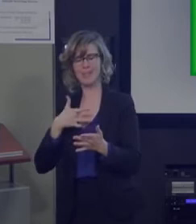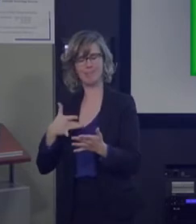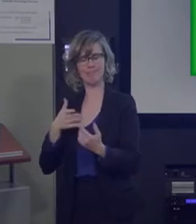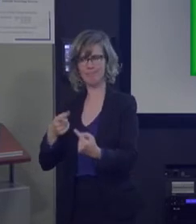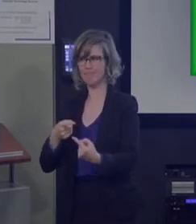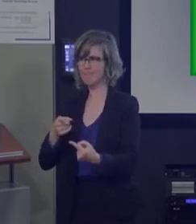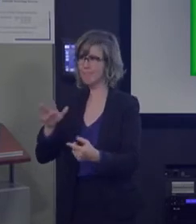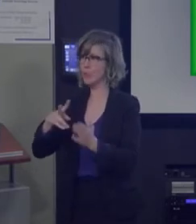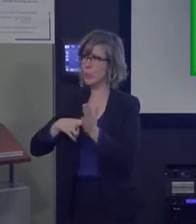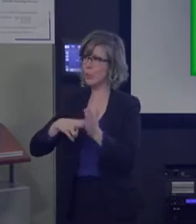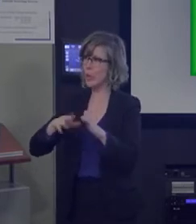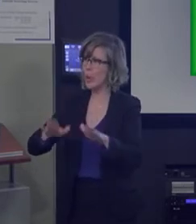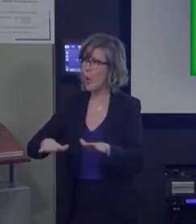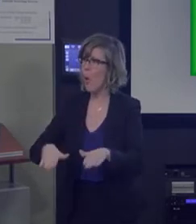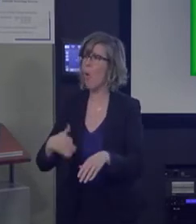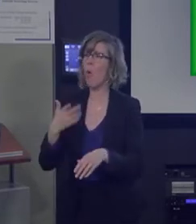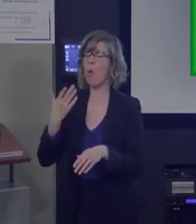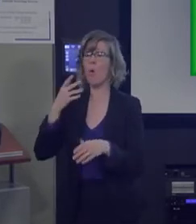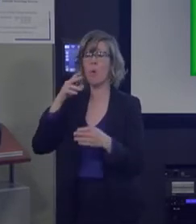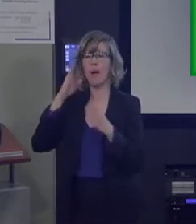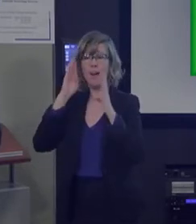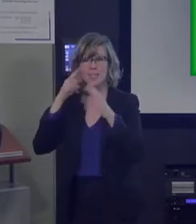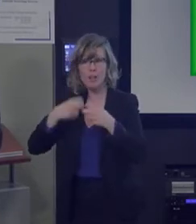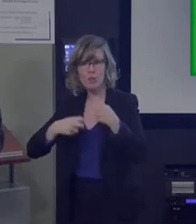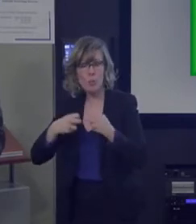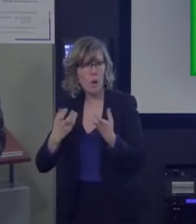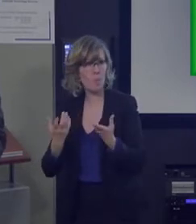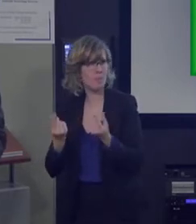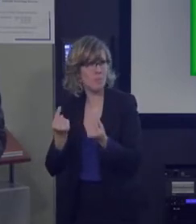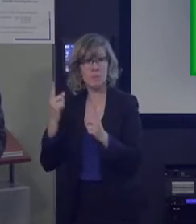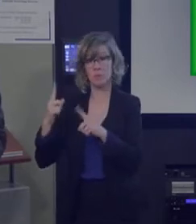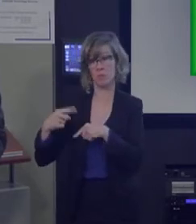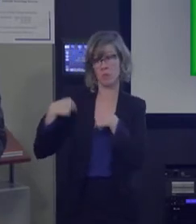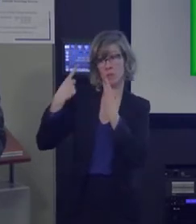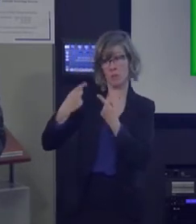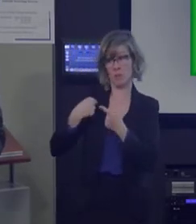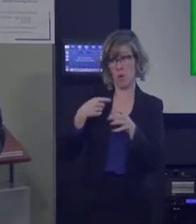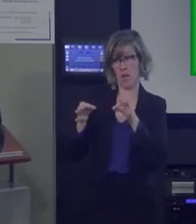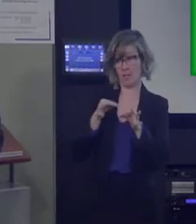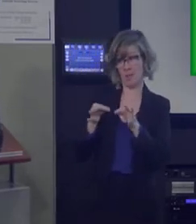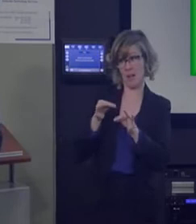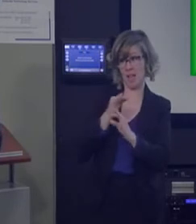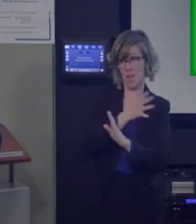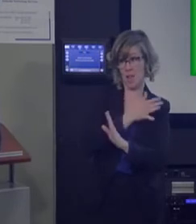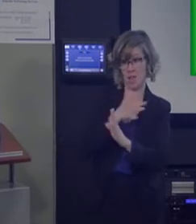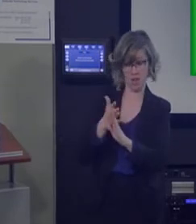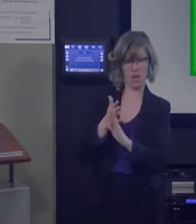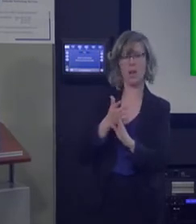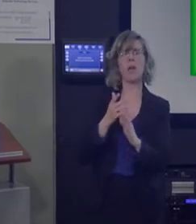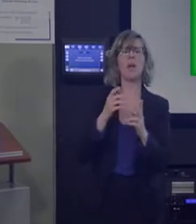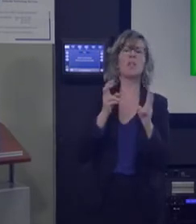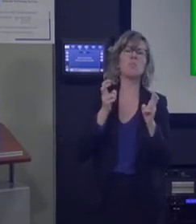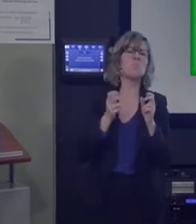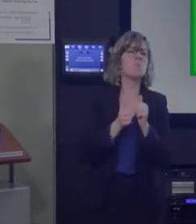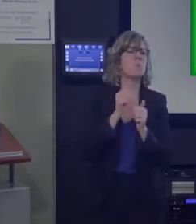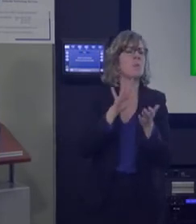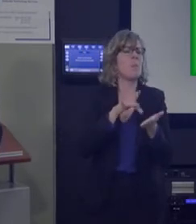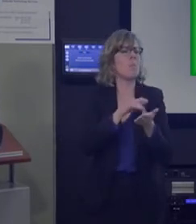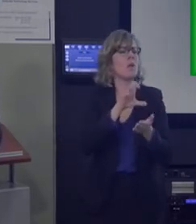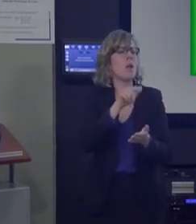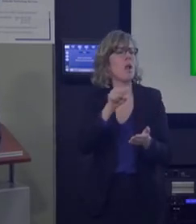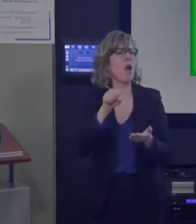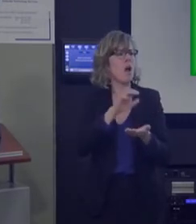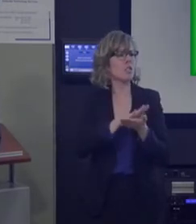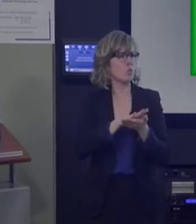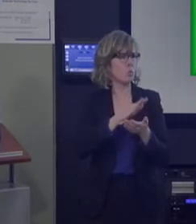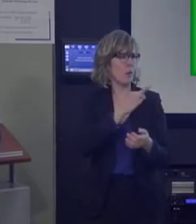reading levels and greater attention problems? So far, I've been describing studies done primarily in middle-class schools in the Pittsburgh